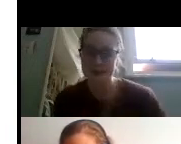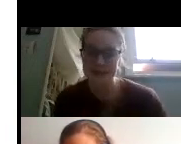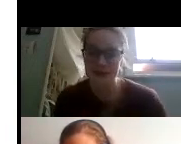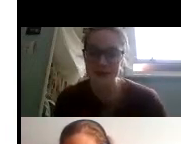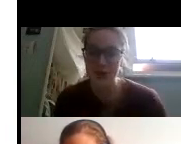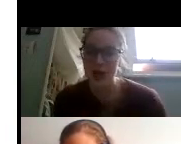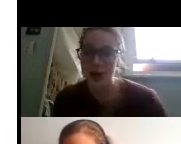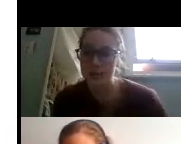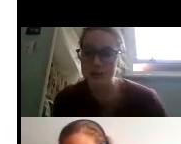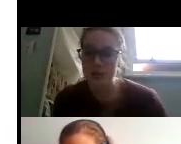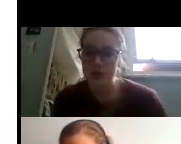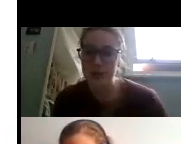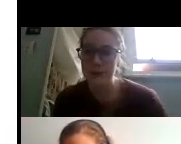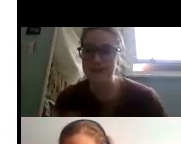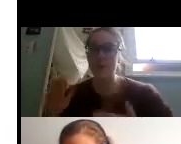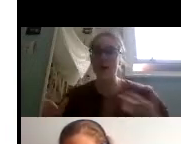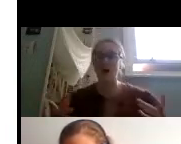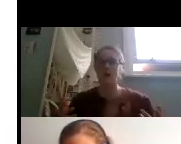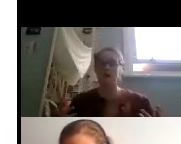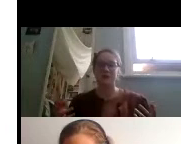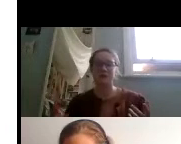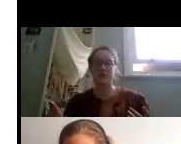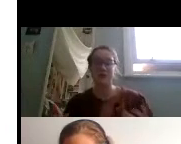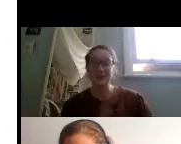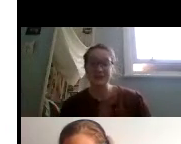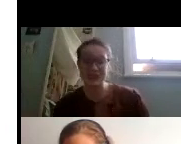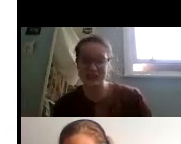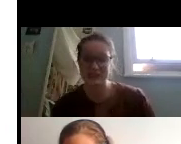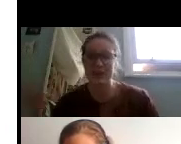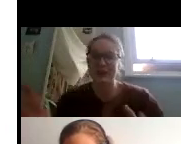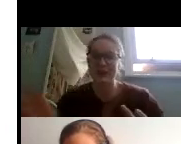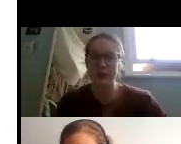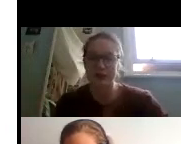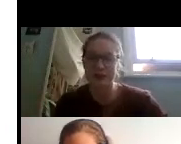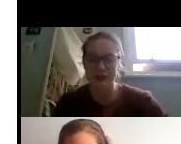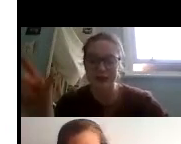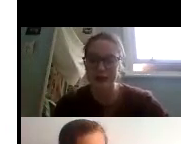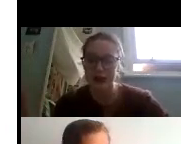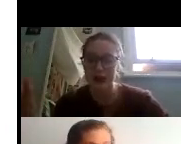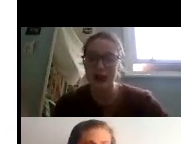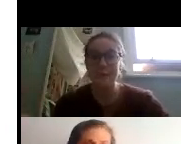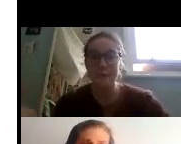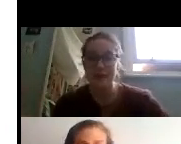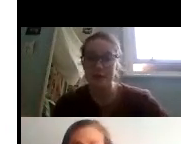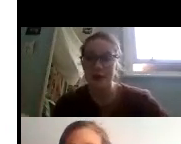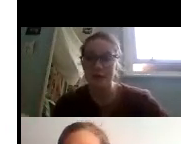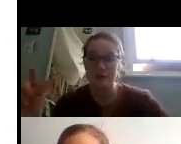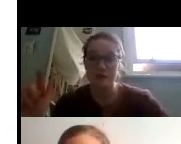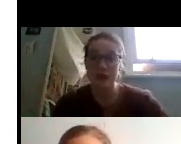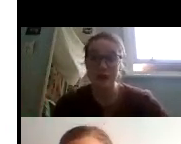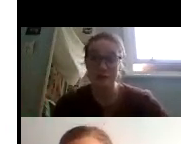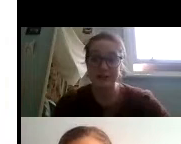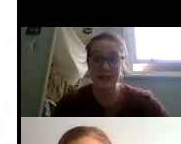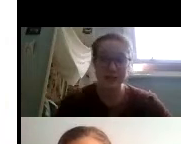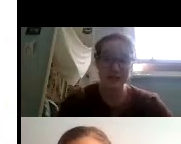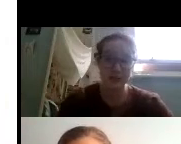in BSL, it makes it quite hard to understand. So, like if you look at TV and there's like a BSL interpreter, it's really